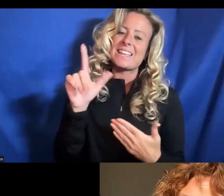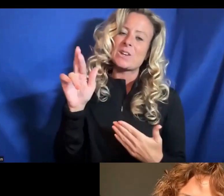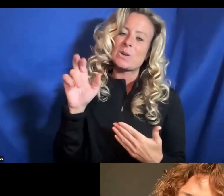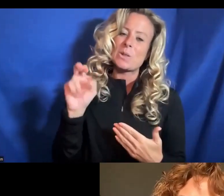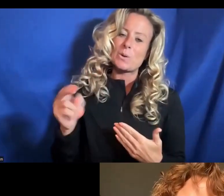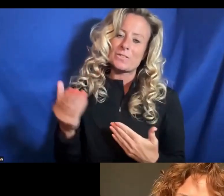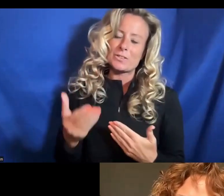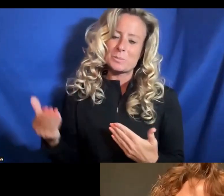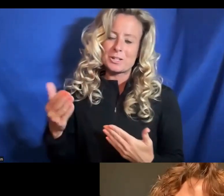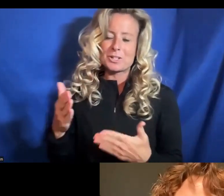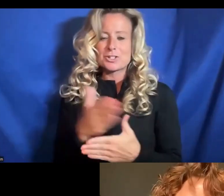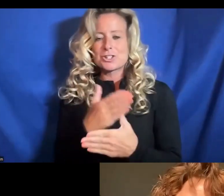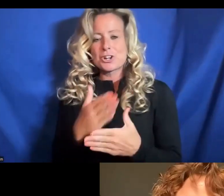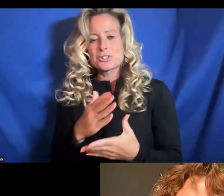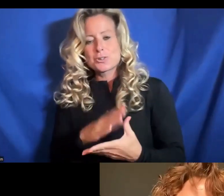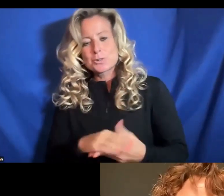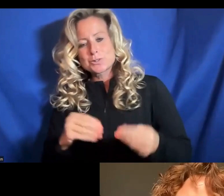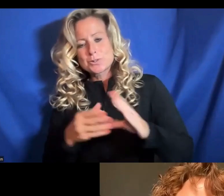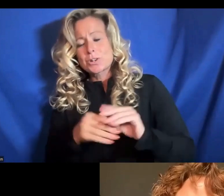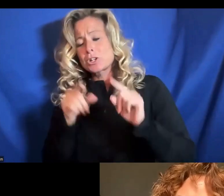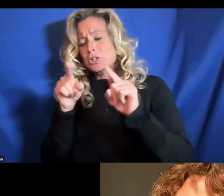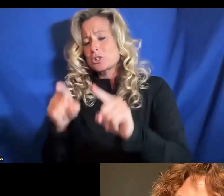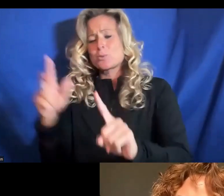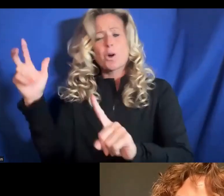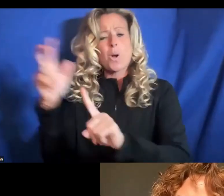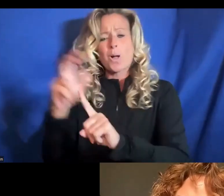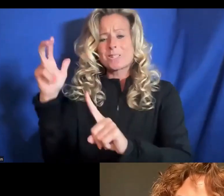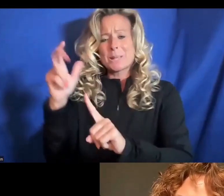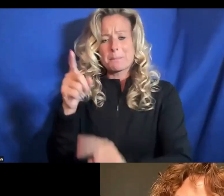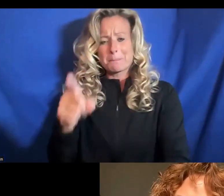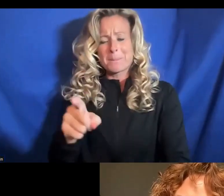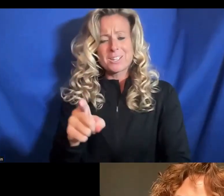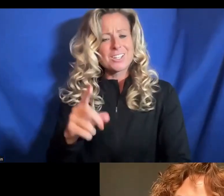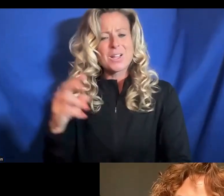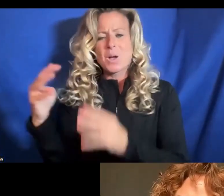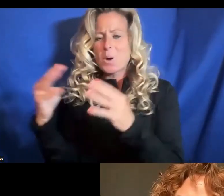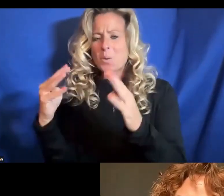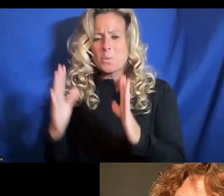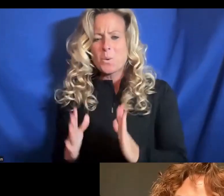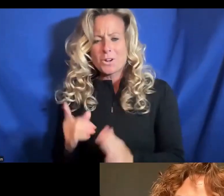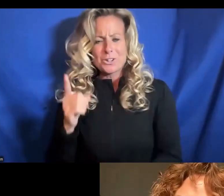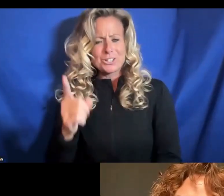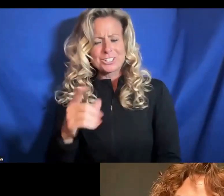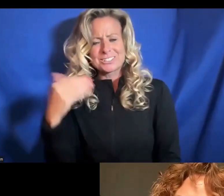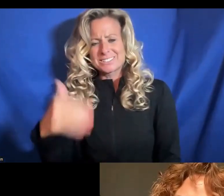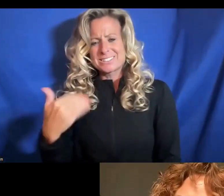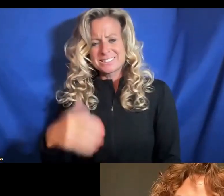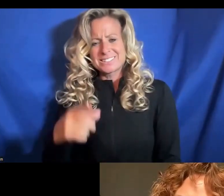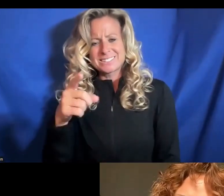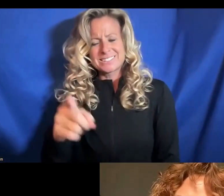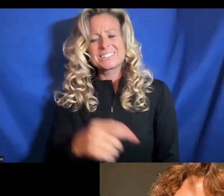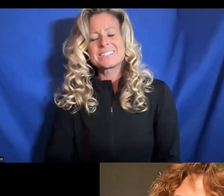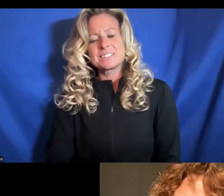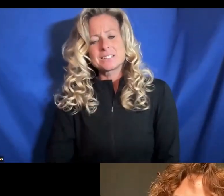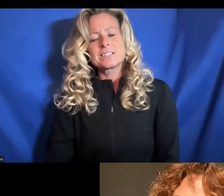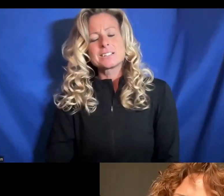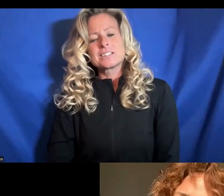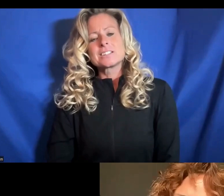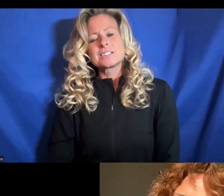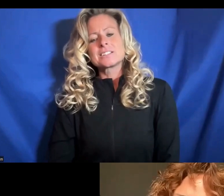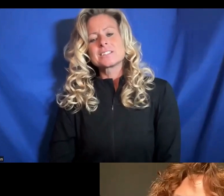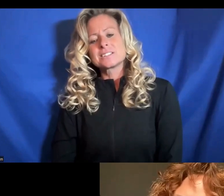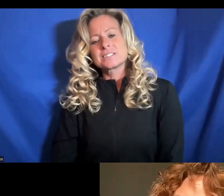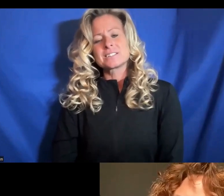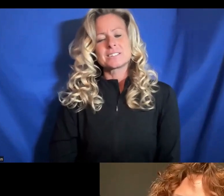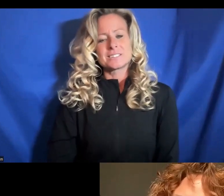here, sharing your story. You are awesome. You are a warrior, and I'm very impressed at what you're doing with your team and Thank